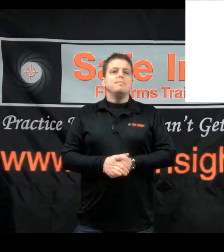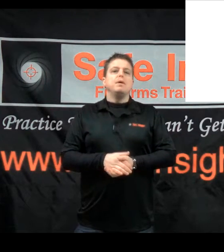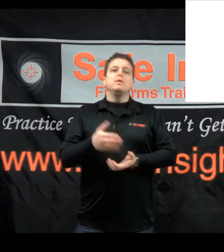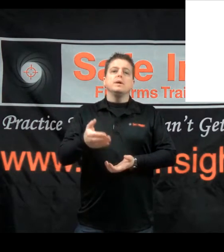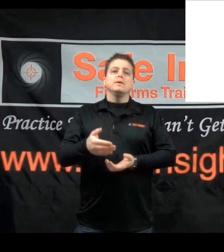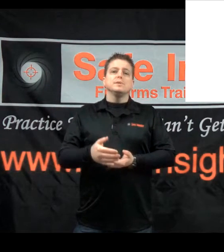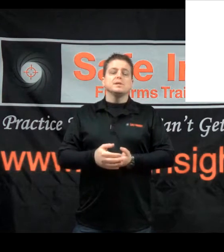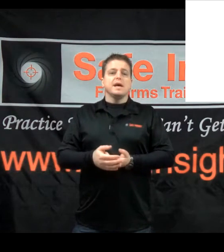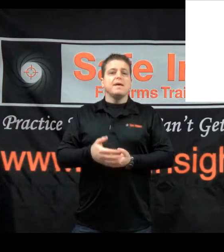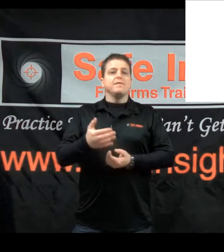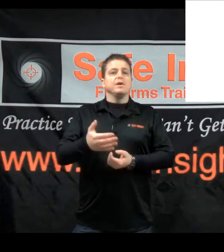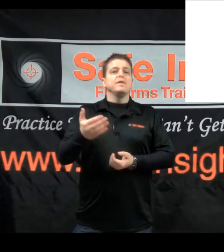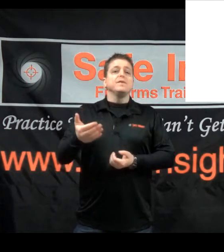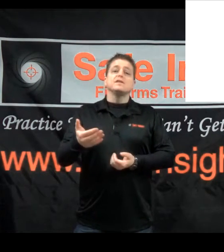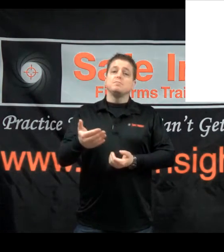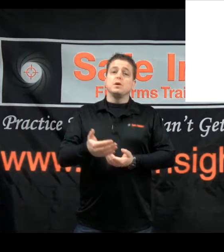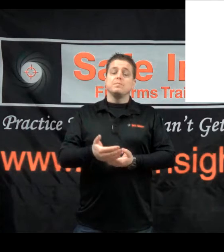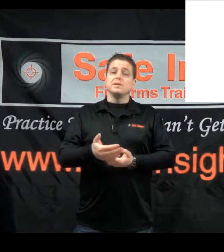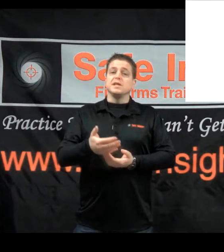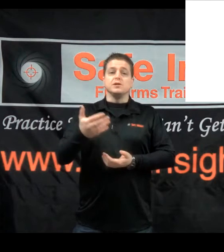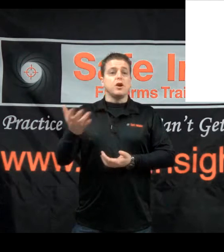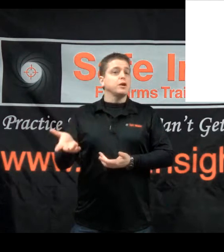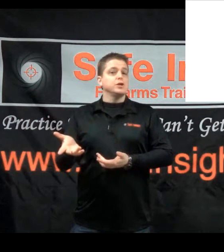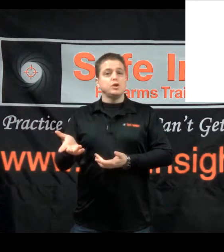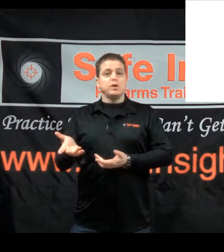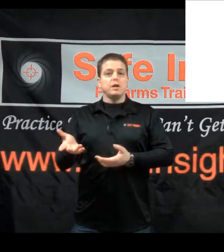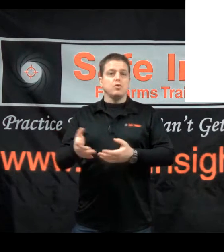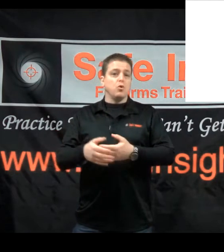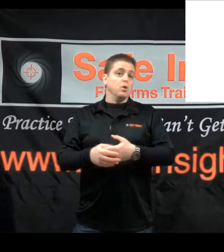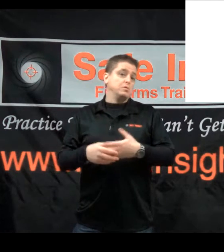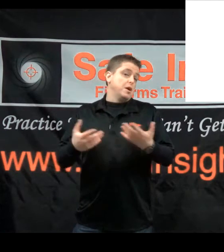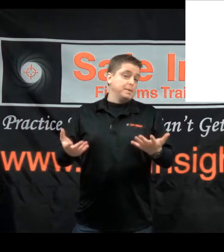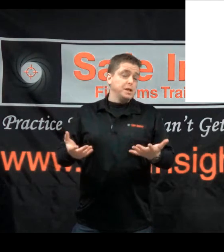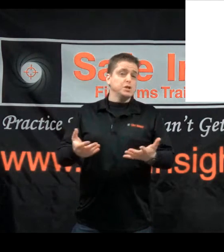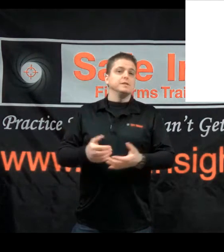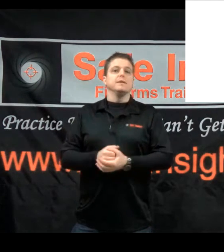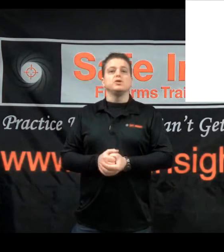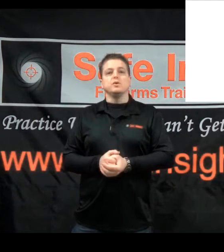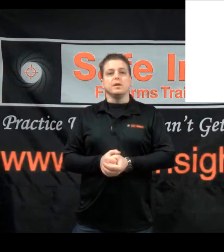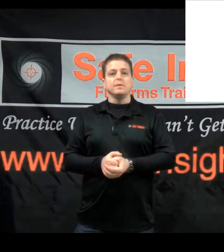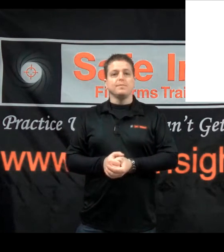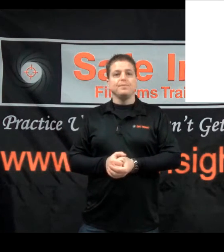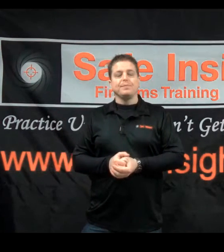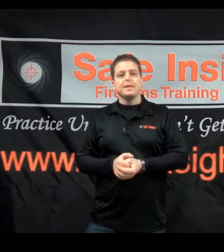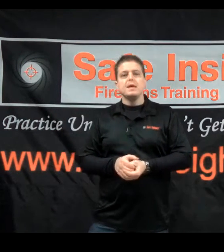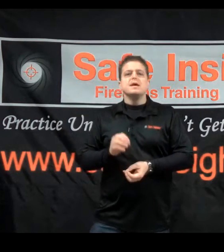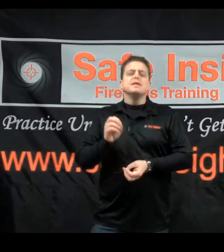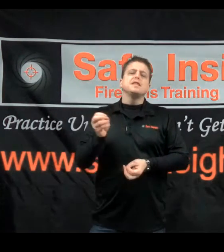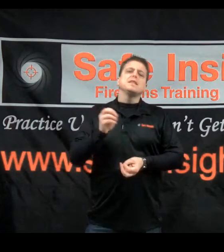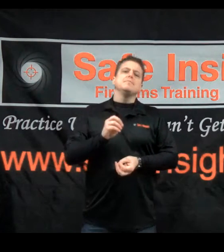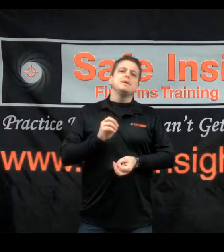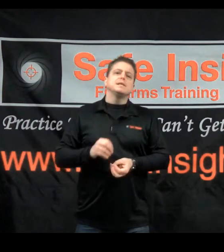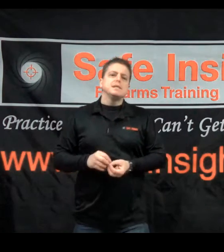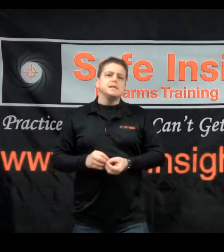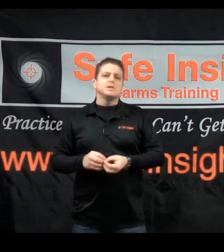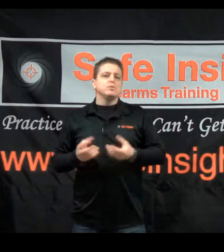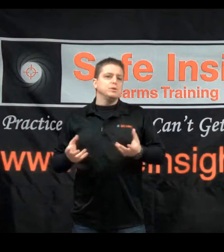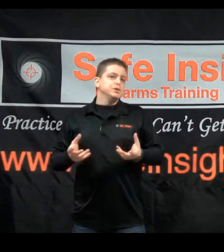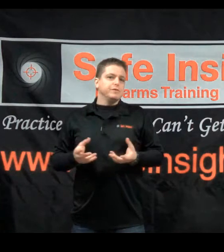Ball rounds have a very effective purpose in target shooting or competition type shooting. The thing that makes these so useful